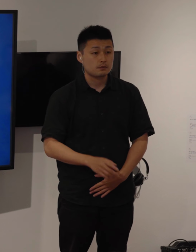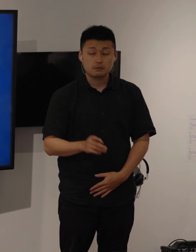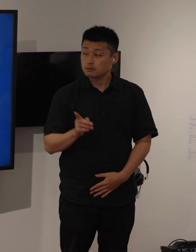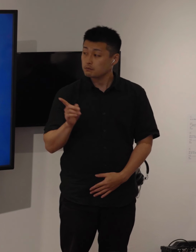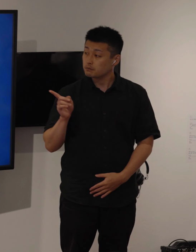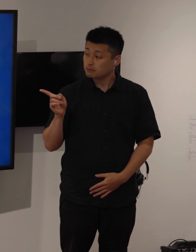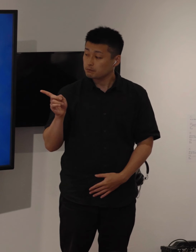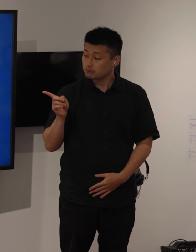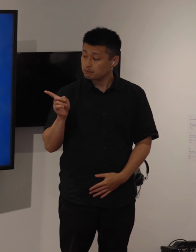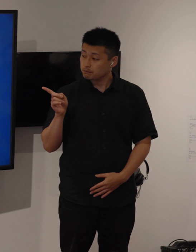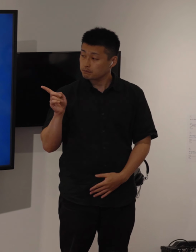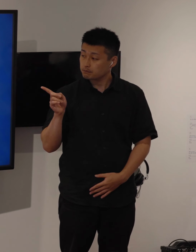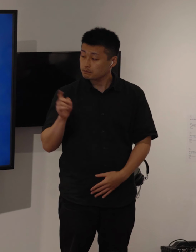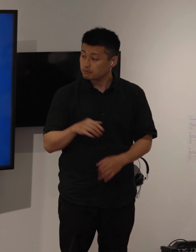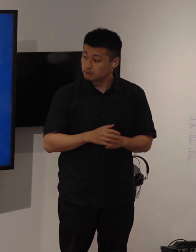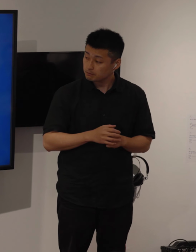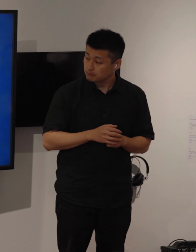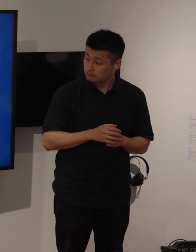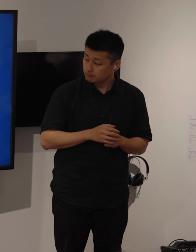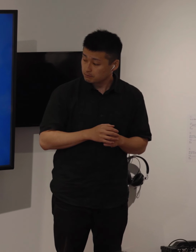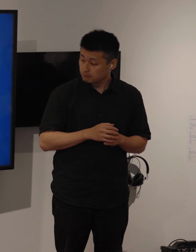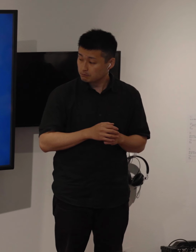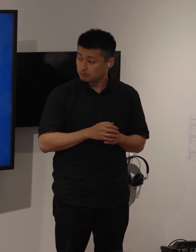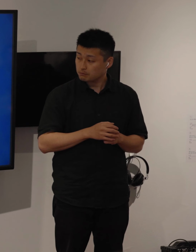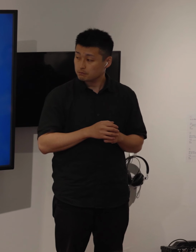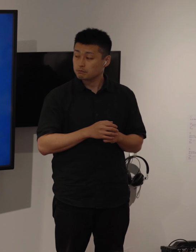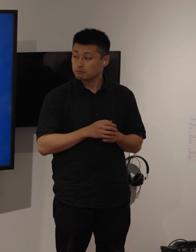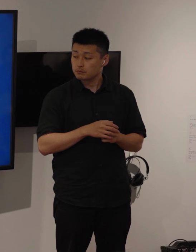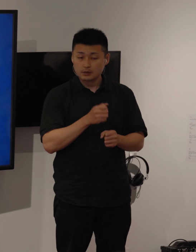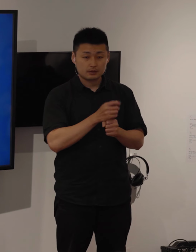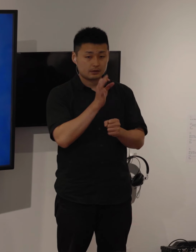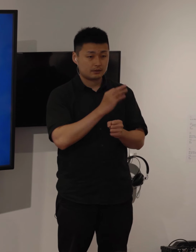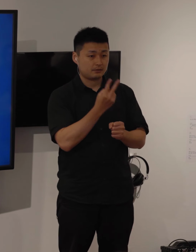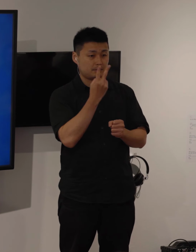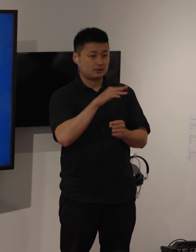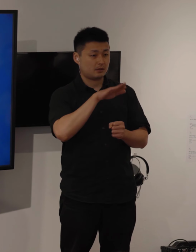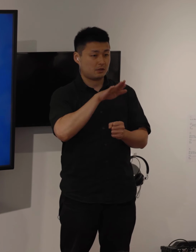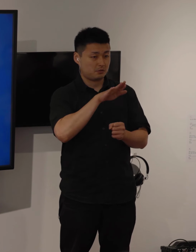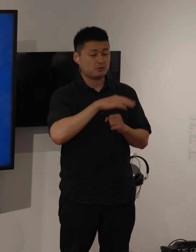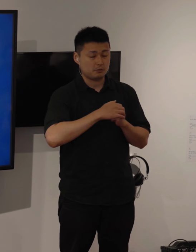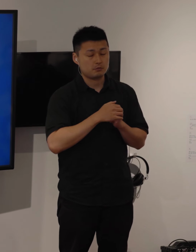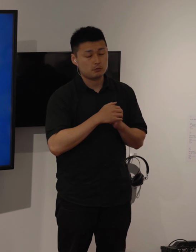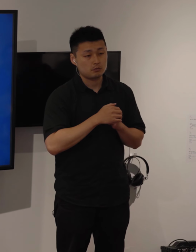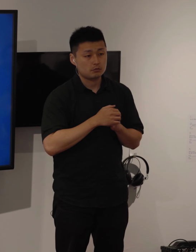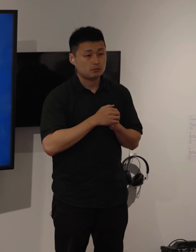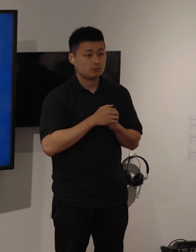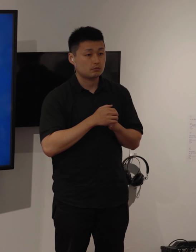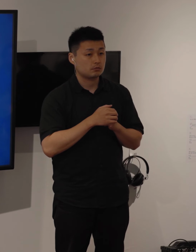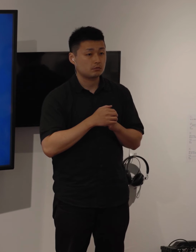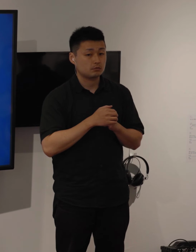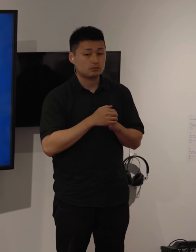UK. On the right, we have a very thoughtful piece that's been written. They're both from the Guardian